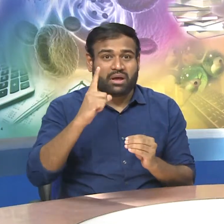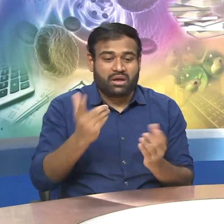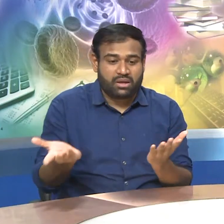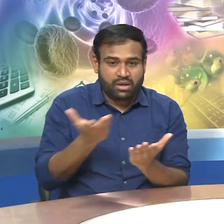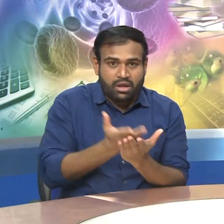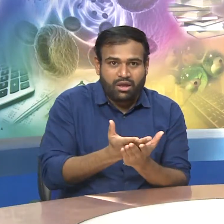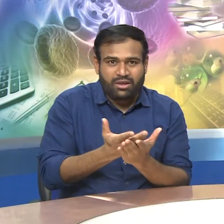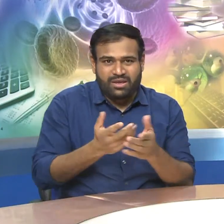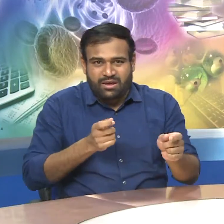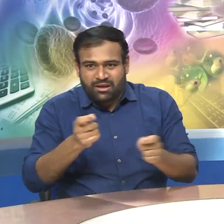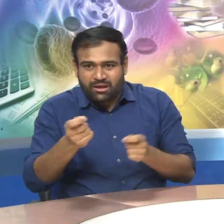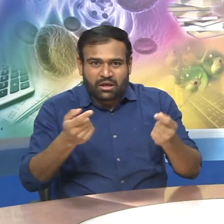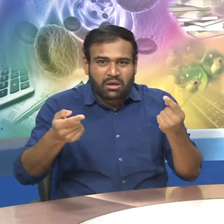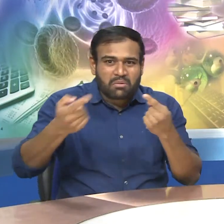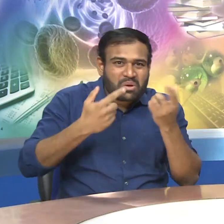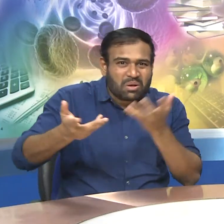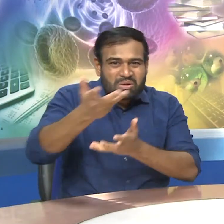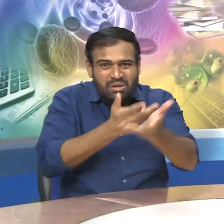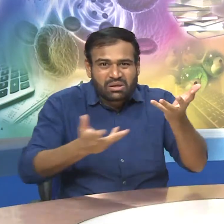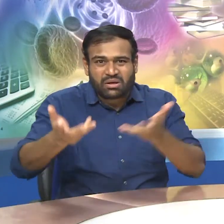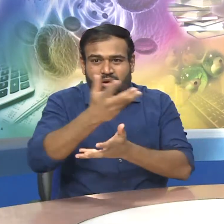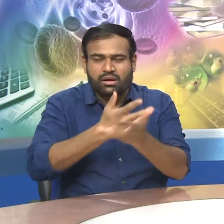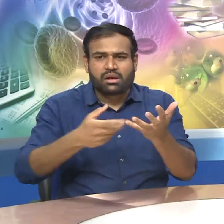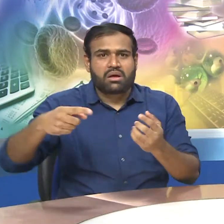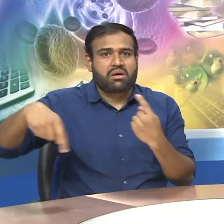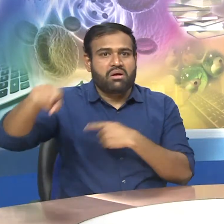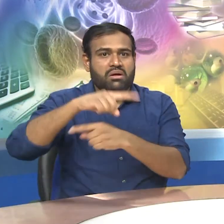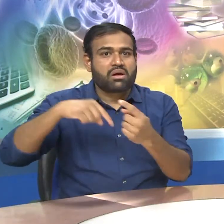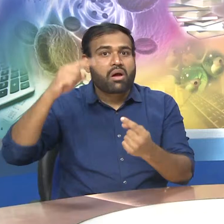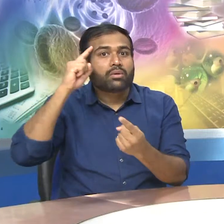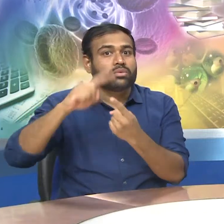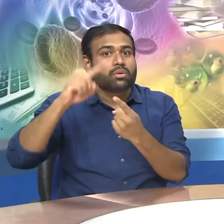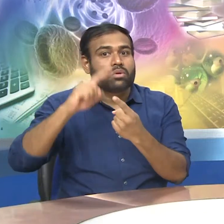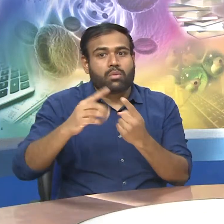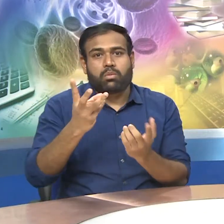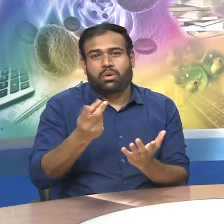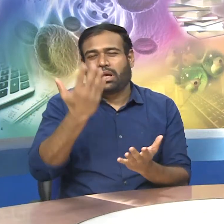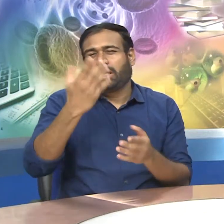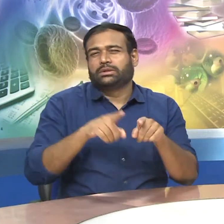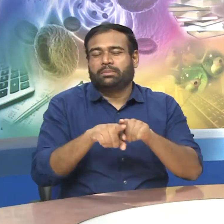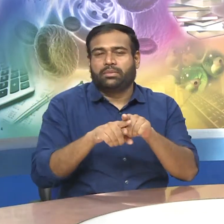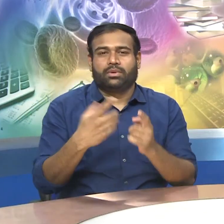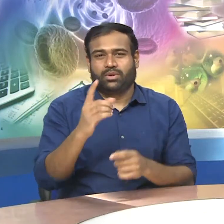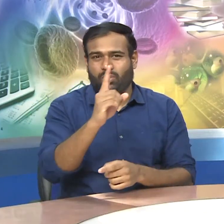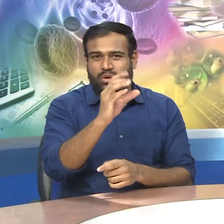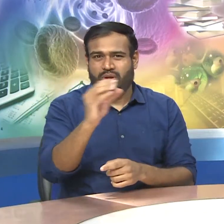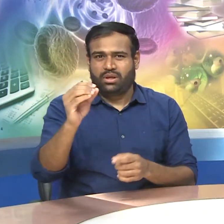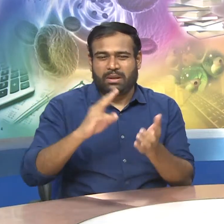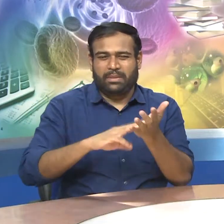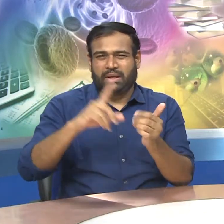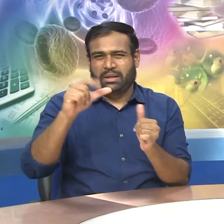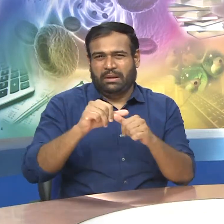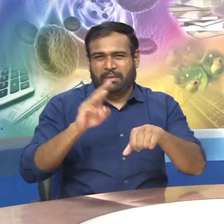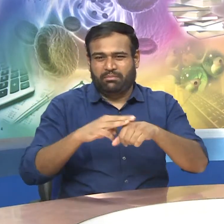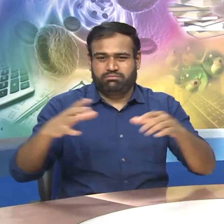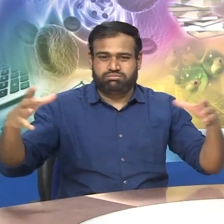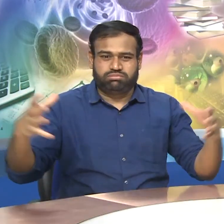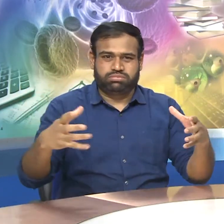Does not ordinarily vote at the time of voting. However, he may exercise casting vote